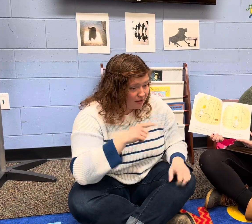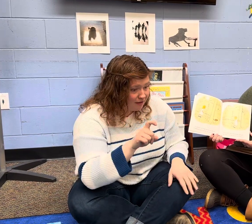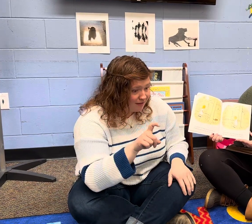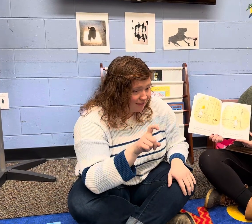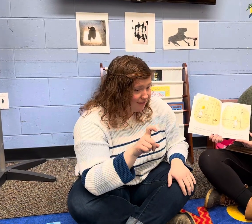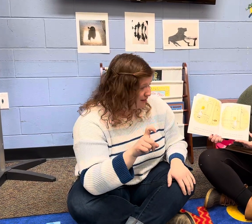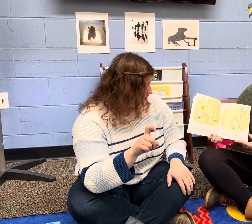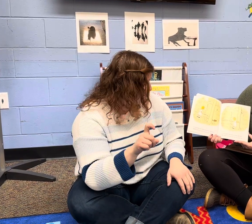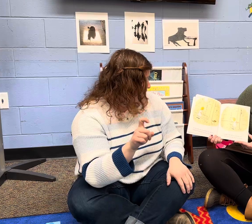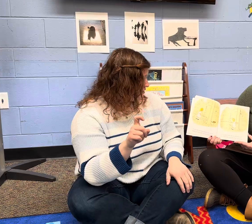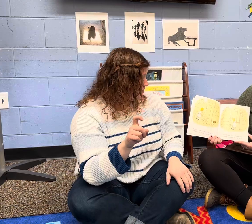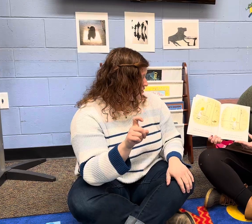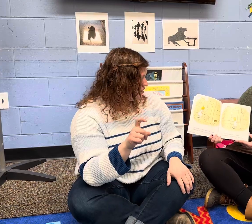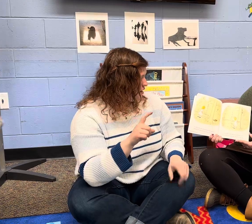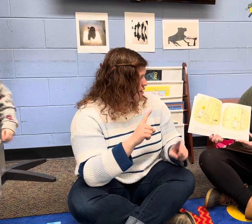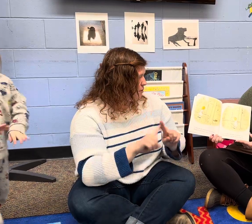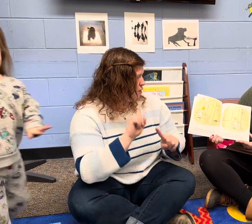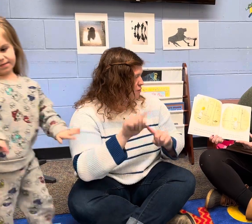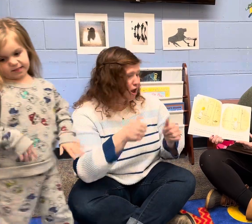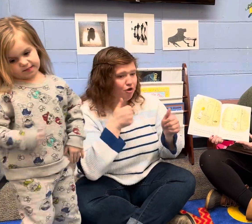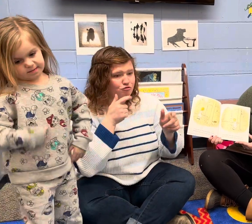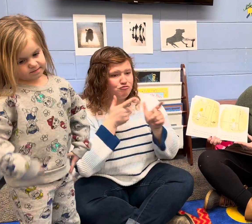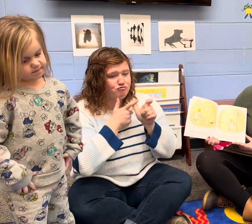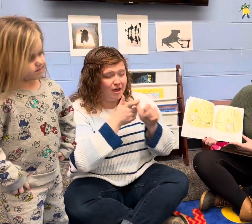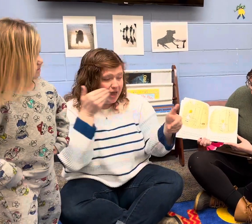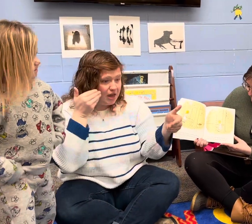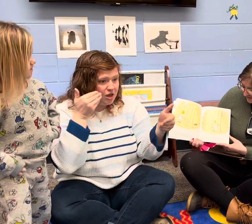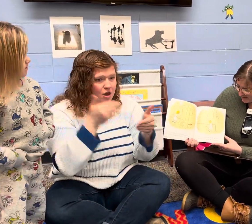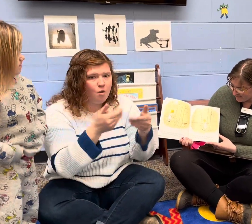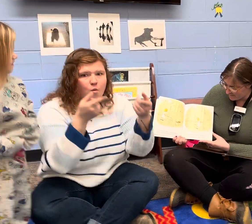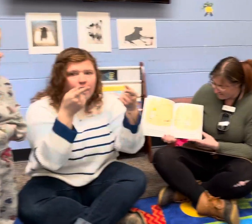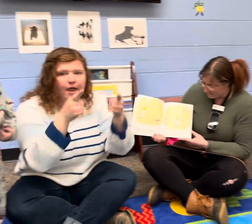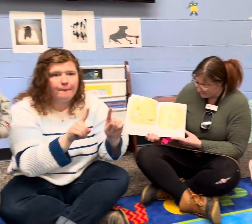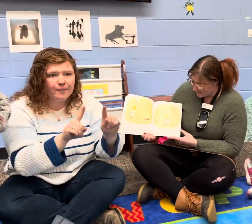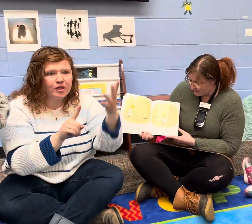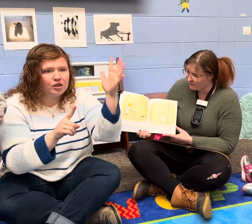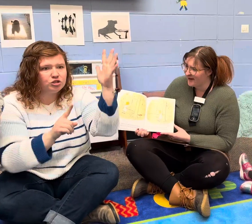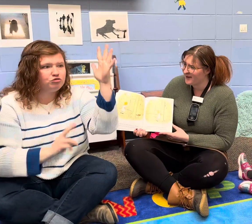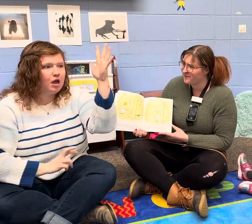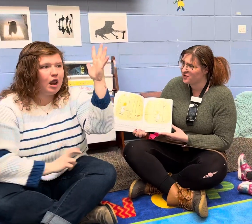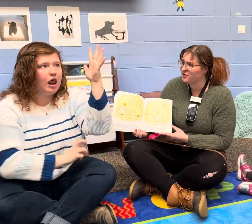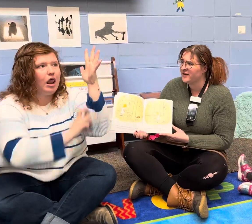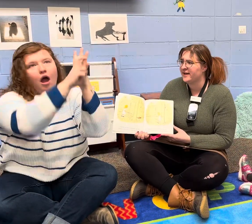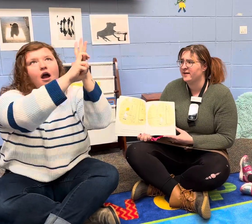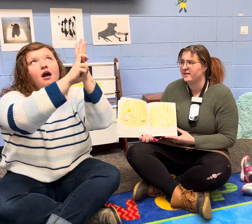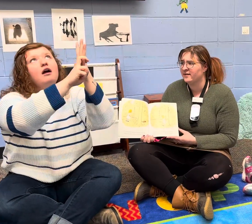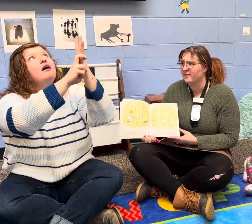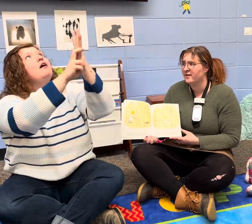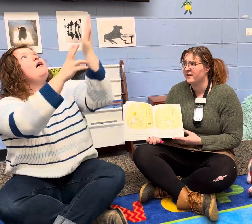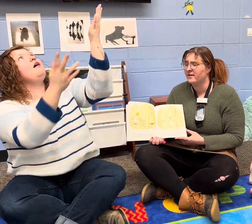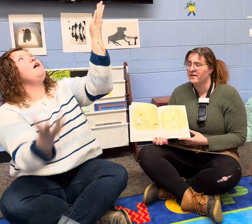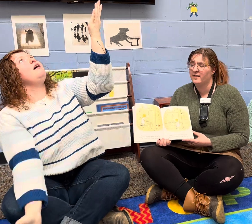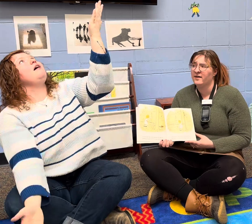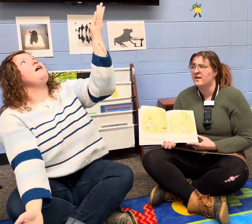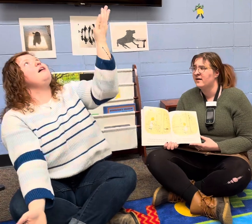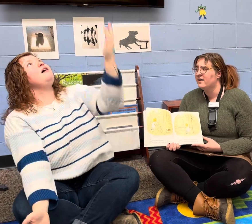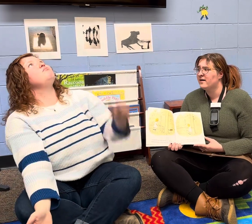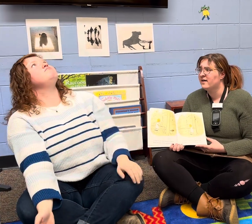Chipmunk, I said, will you play with me? But when I ran near him, he ran off the tree.